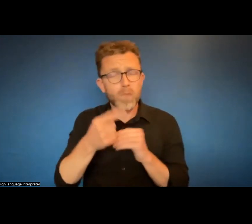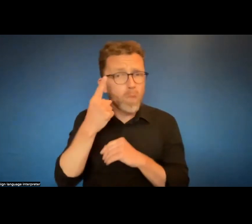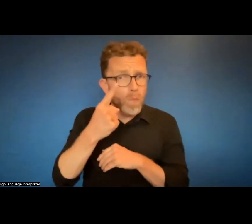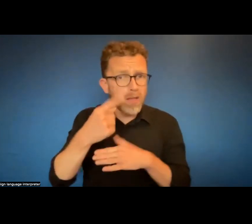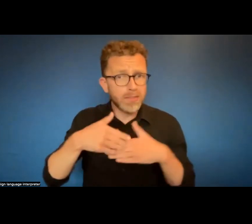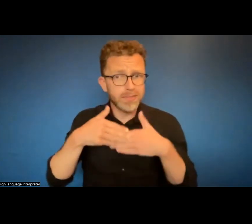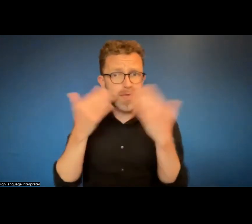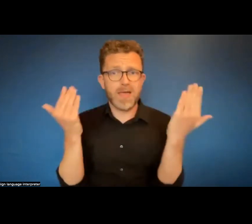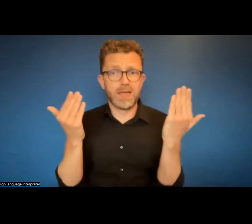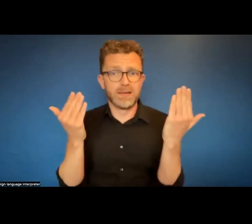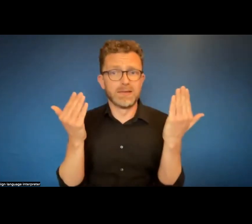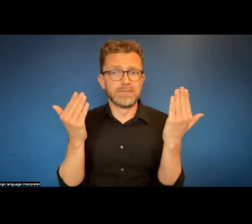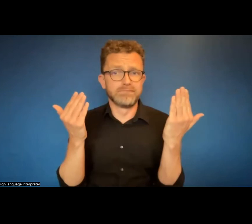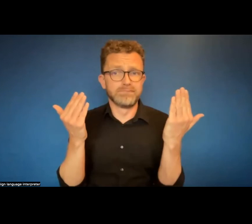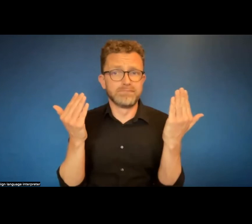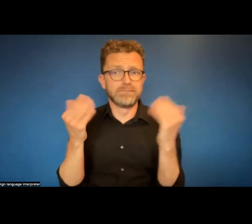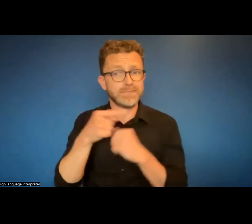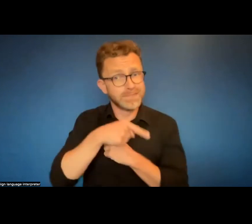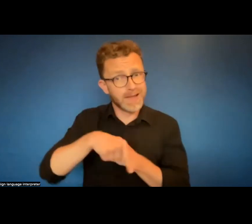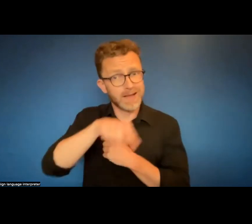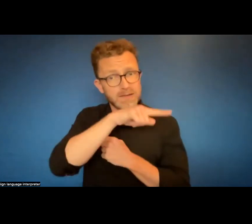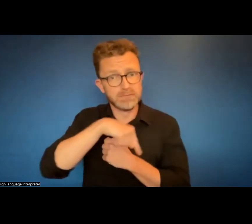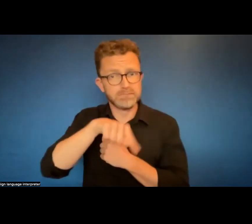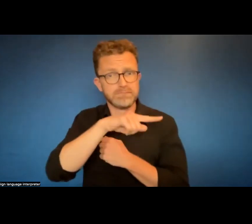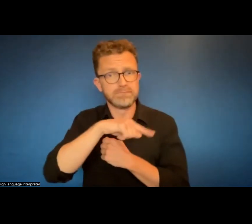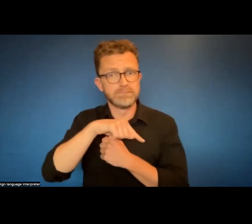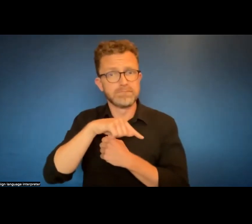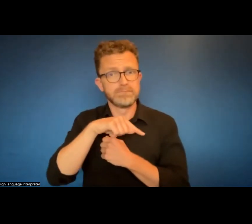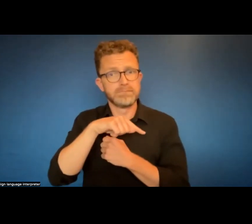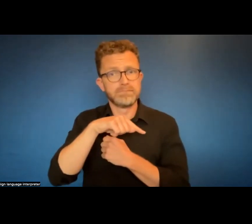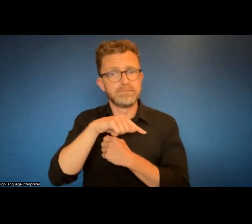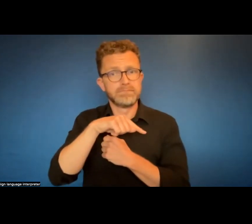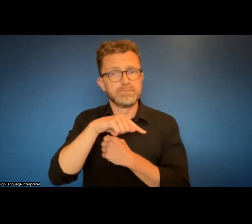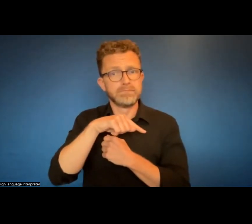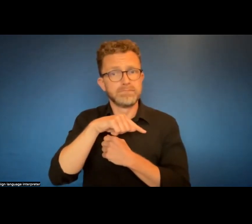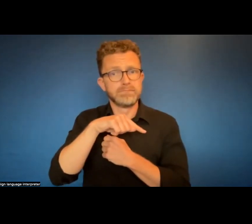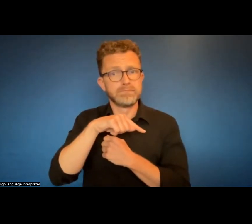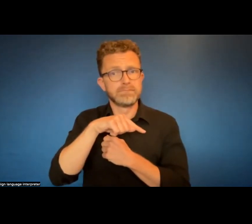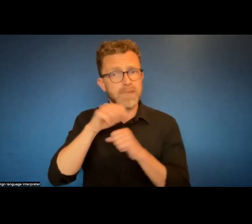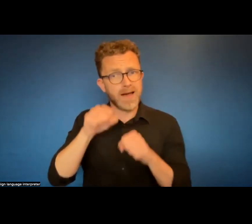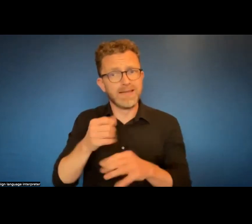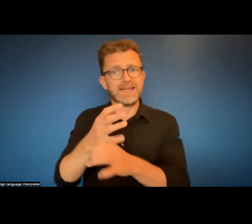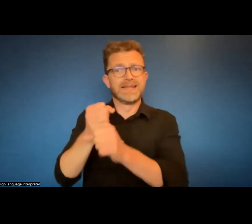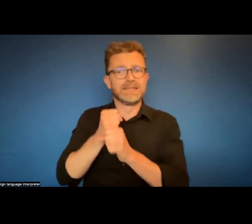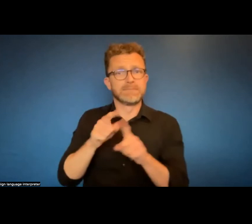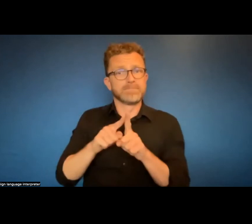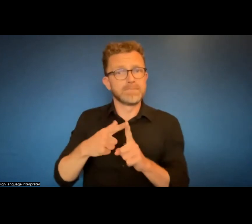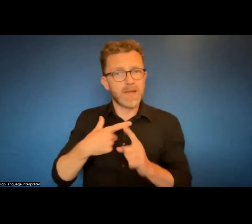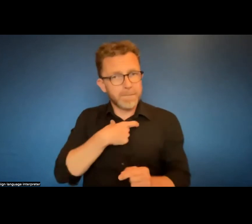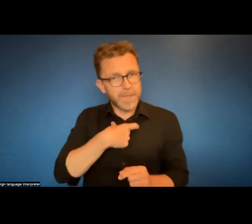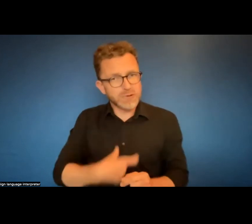they will use their personal assistance service on equal basis as the Polish citizens,